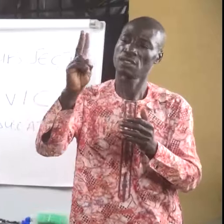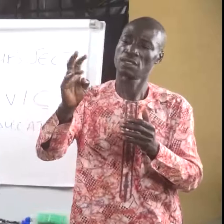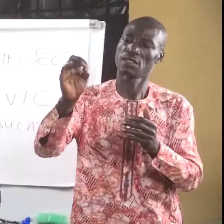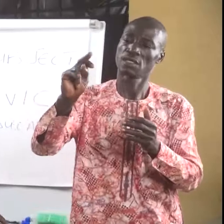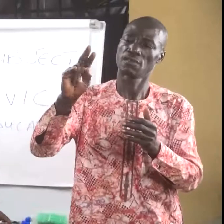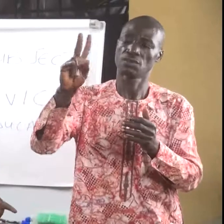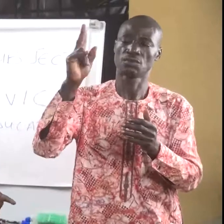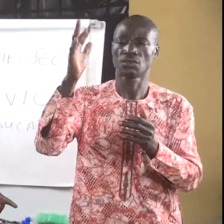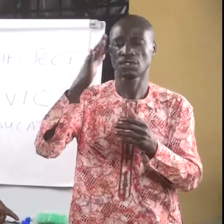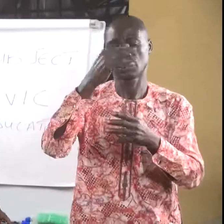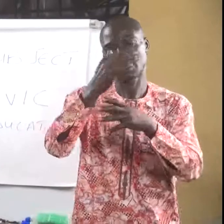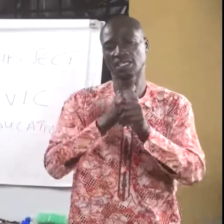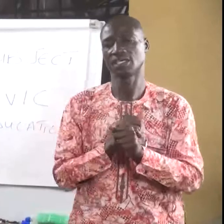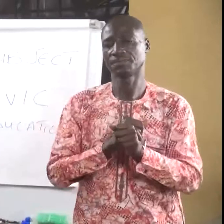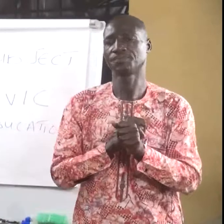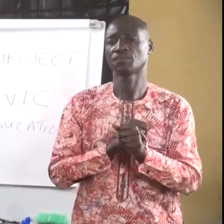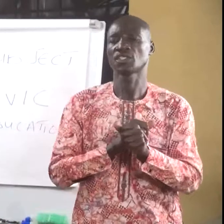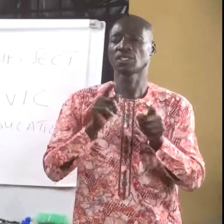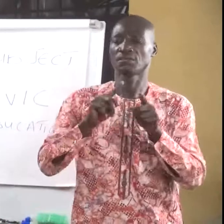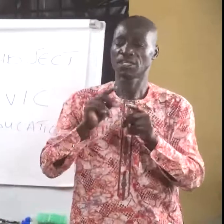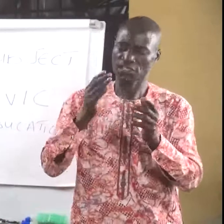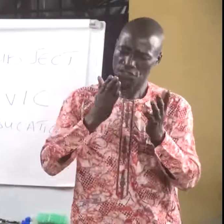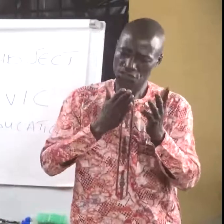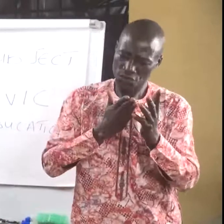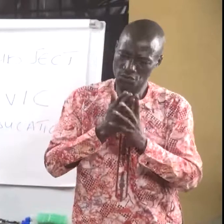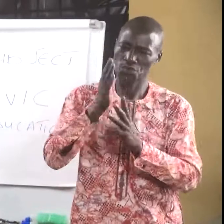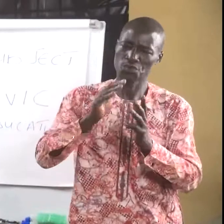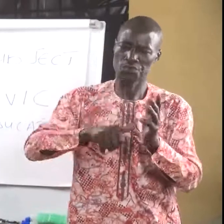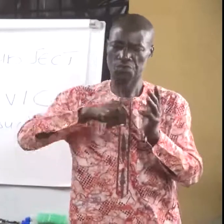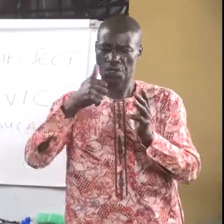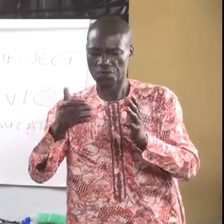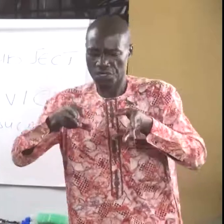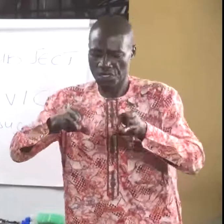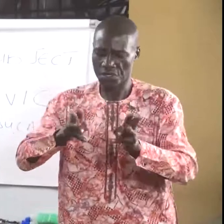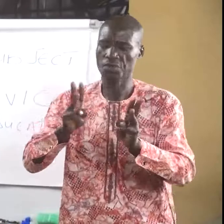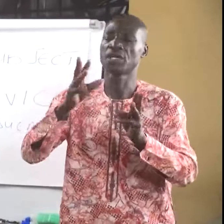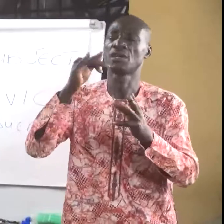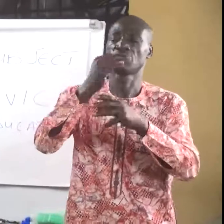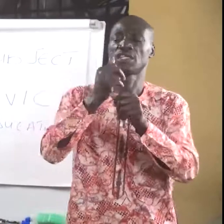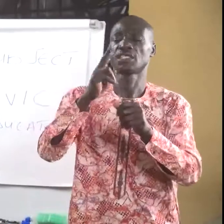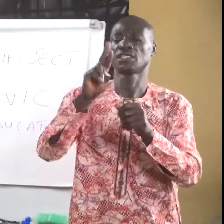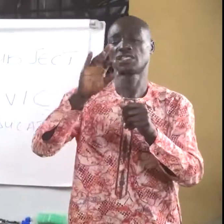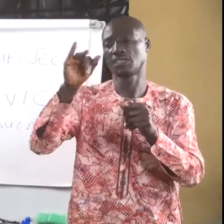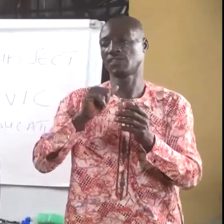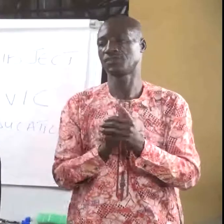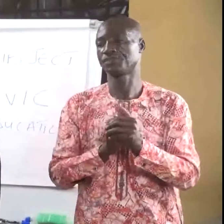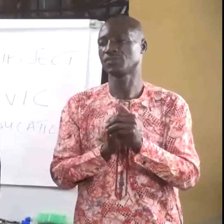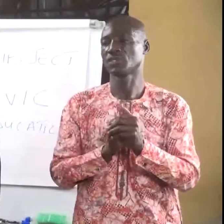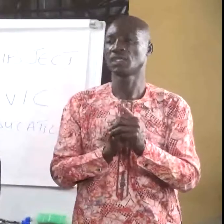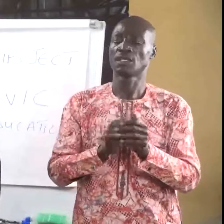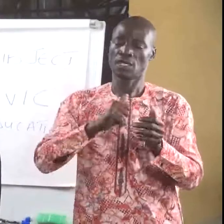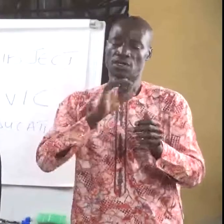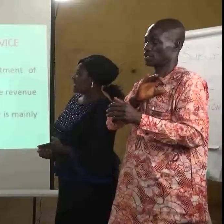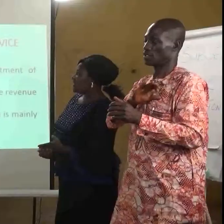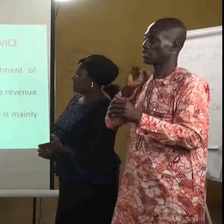the revenue they obtain from your services, but from the revenue they get through other activities. Another